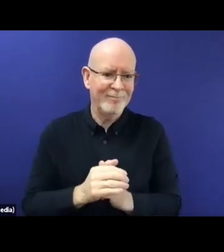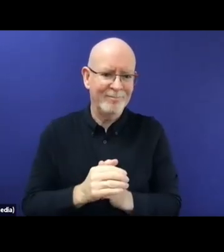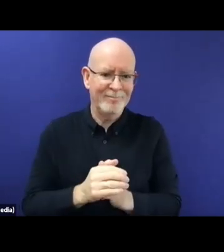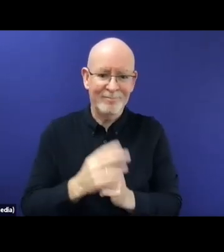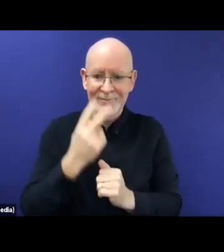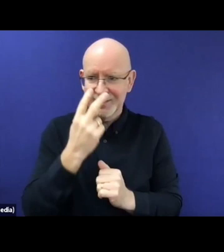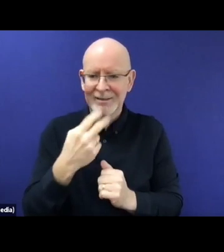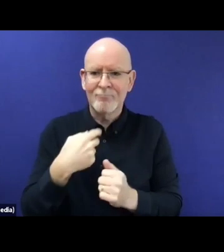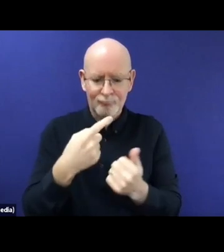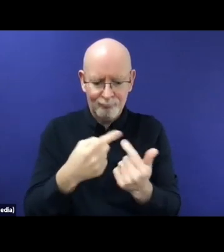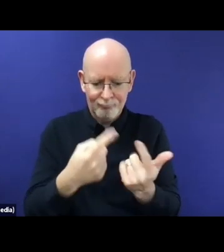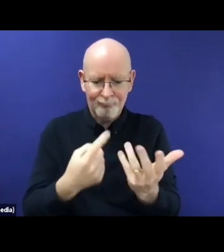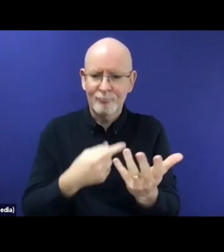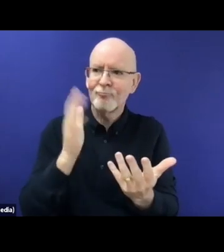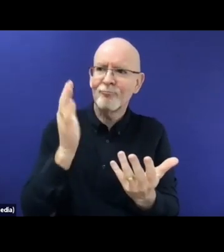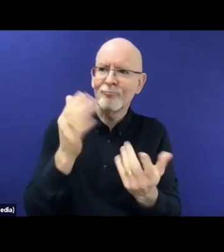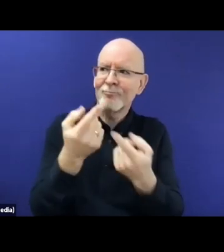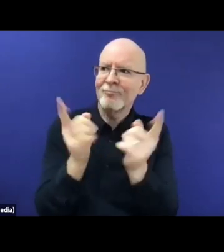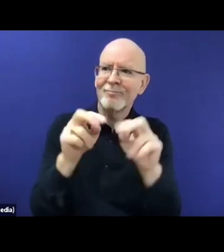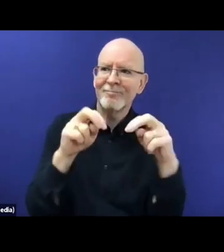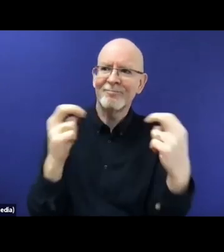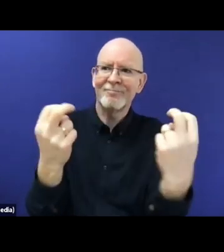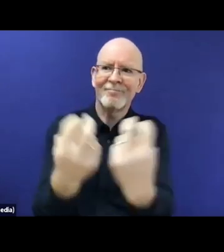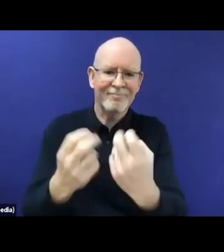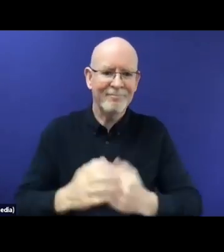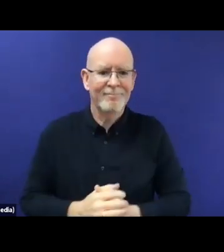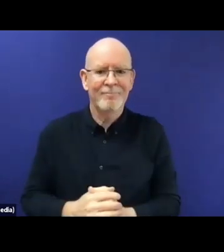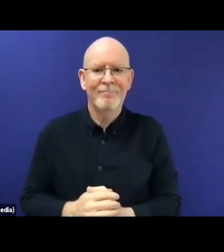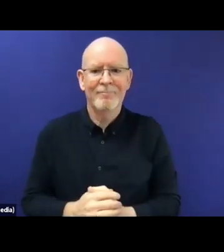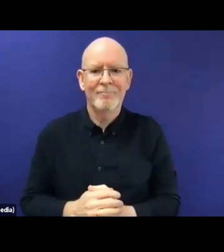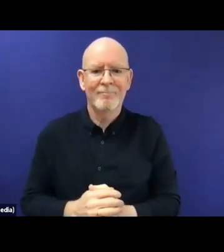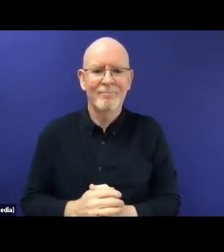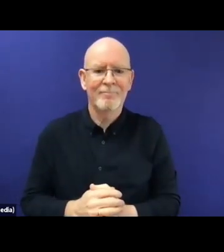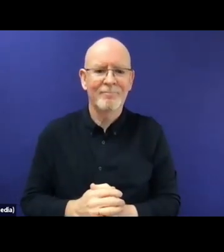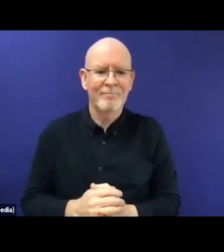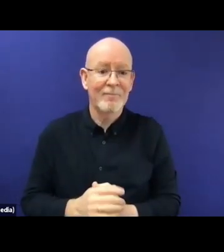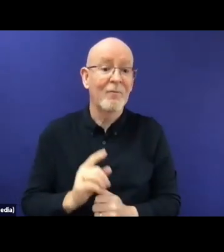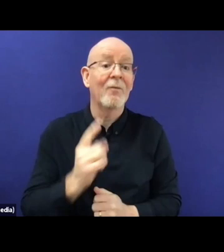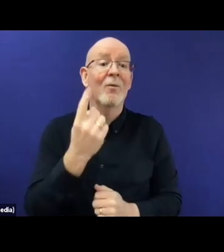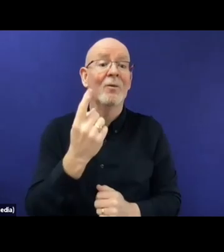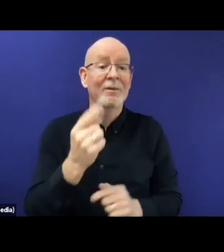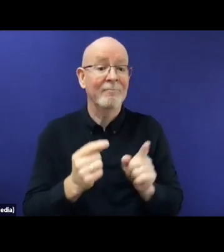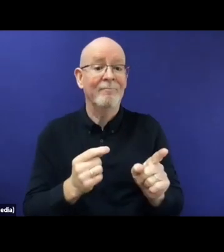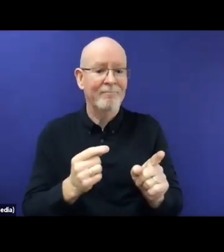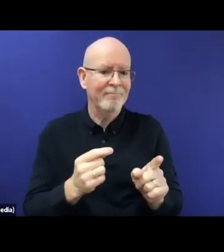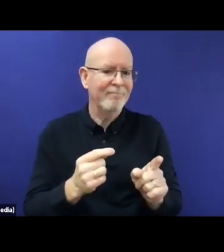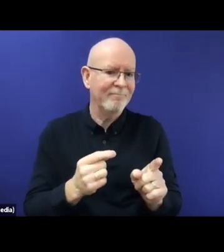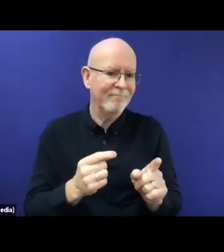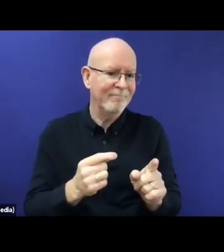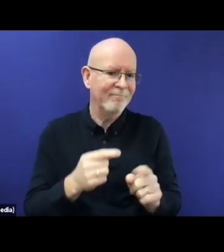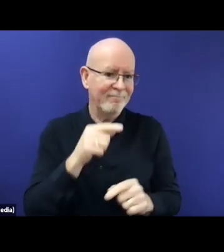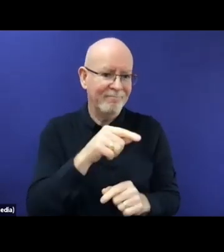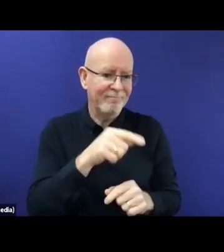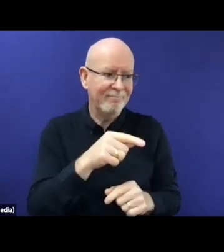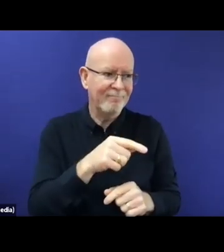took up her post as UNHCR's representative to the United Kingdom in December 2018. Prior to this, she